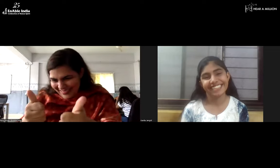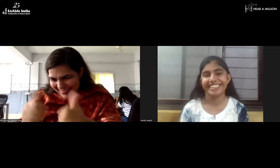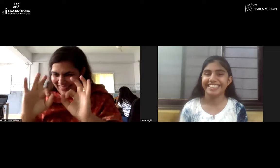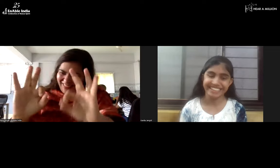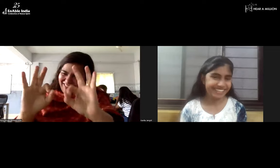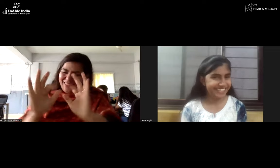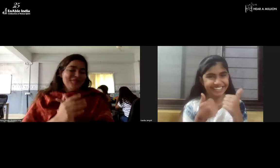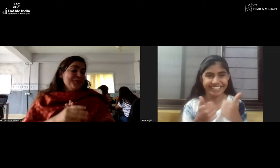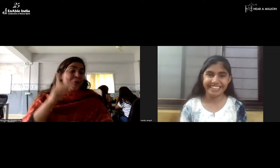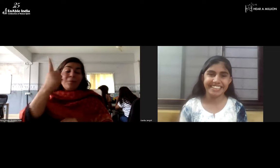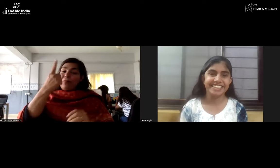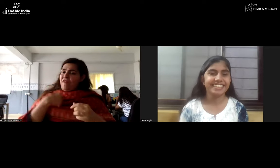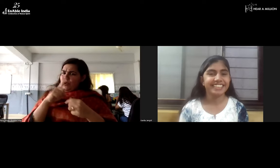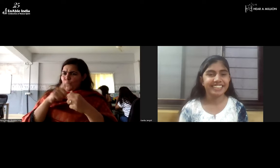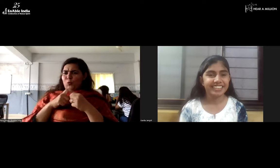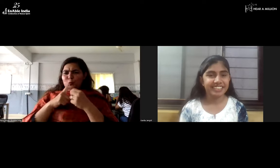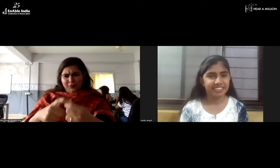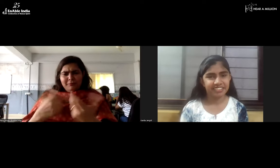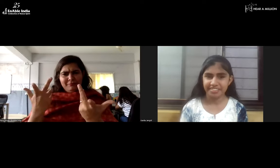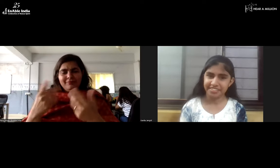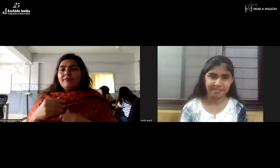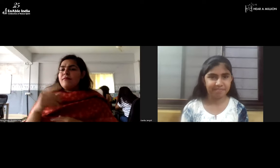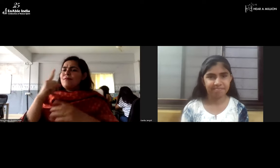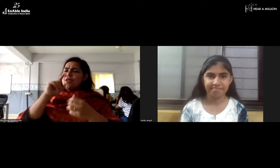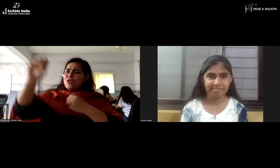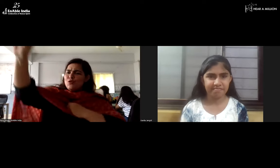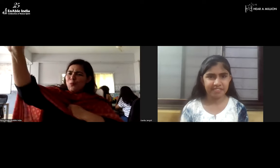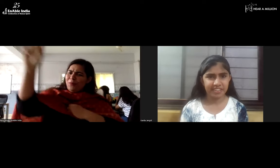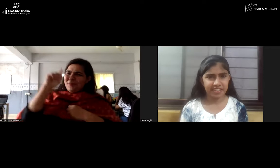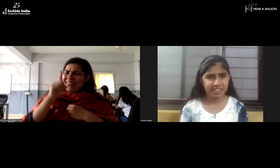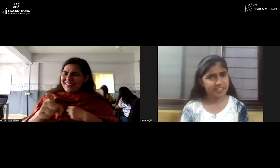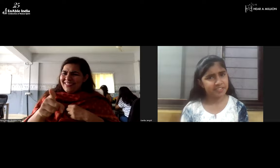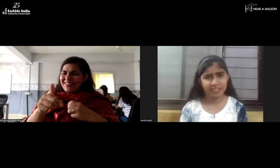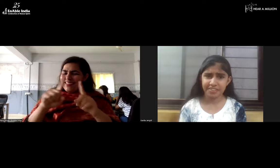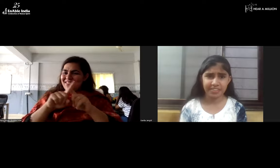Mantosh, if you can be a bit away from the screen,